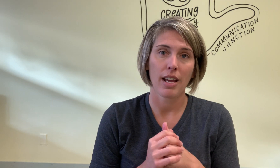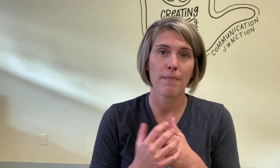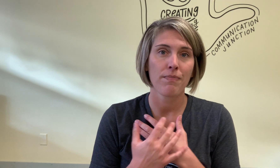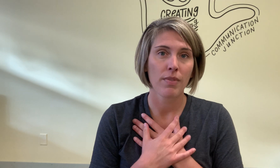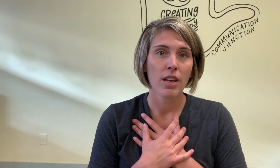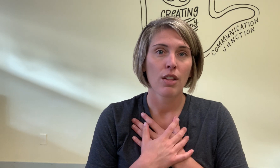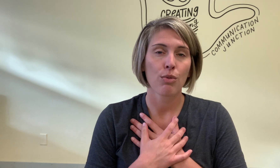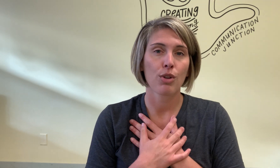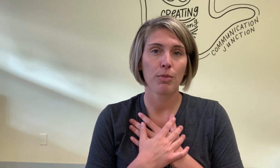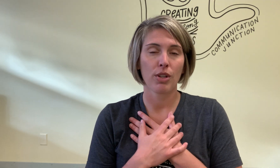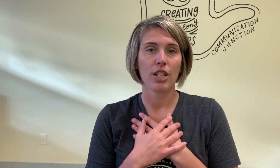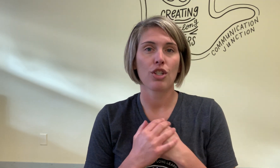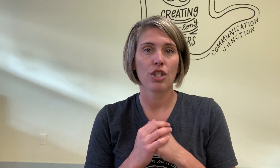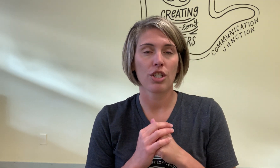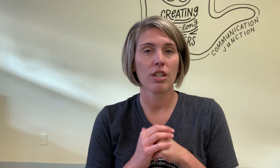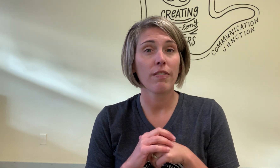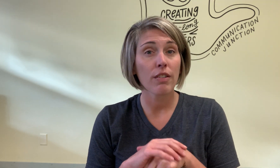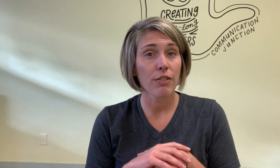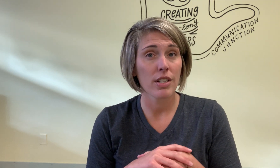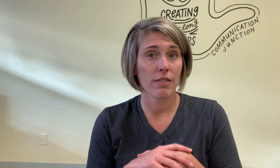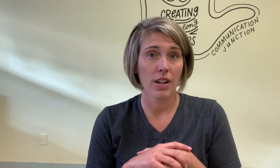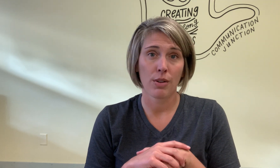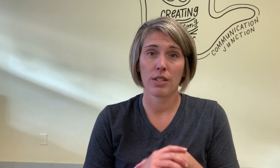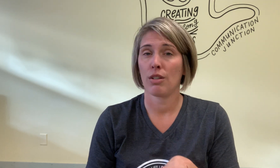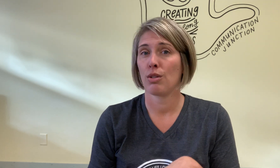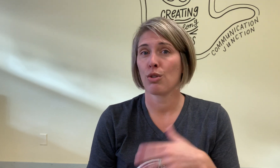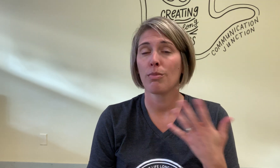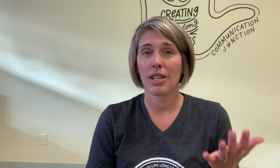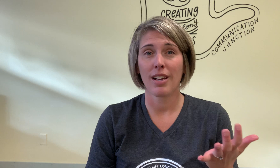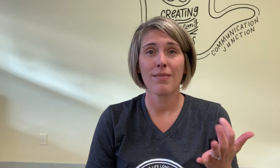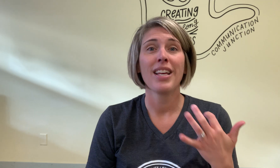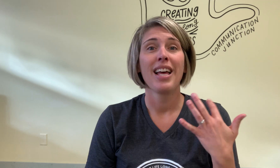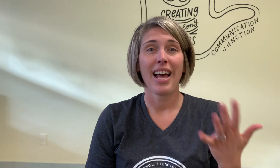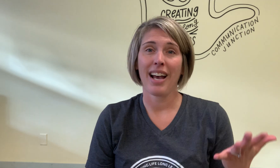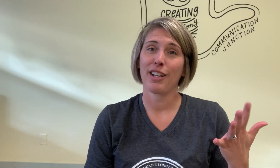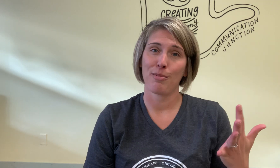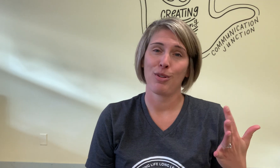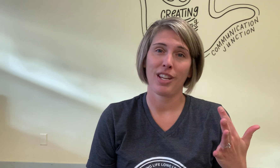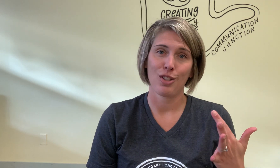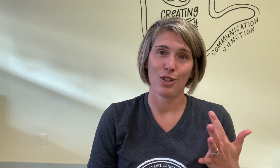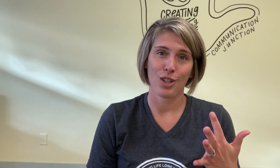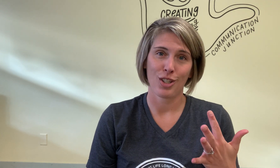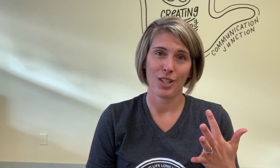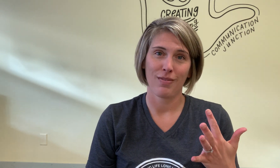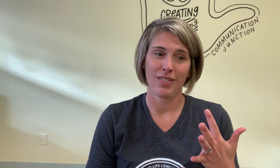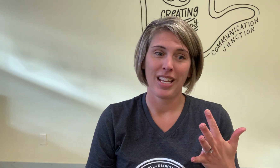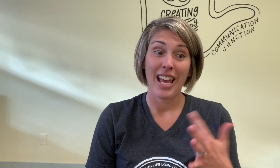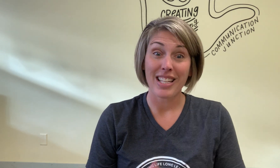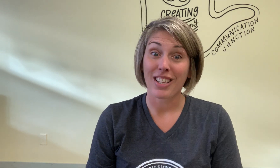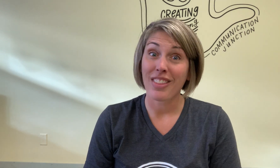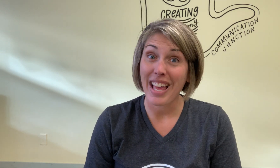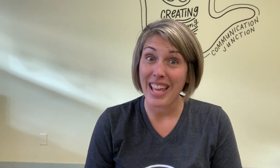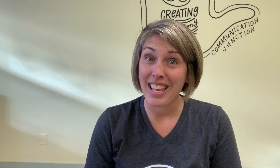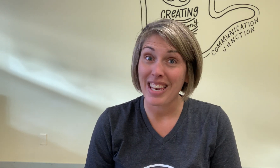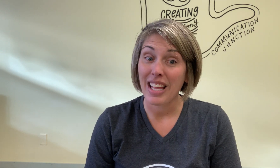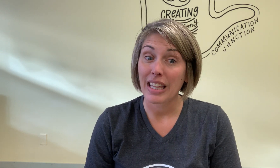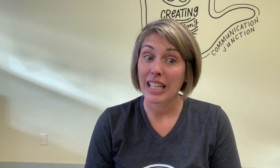time through Communication Junction, feel free to follow us on social media at Communication Junction. Until then, let's